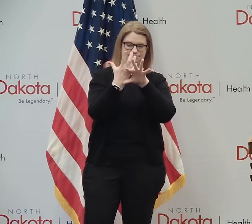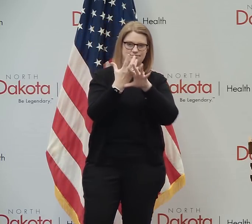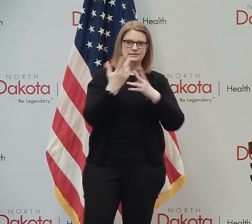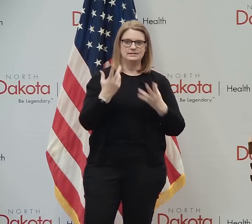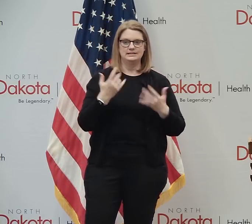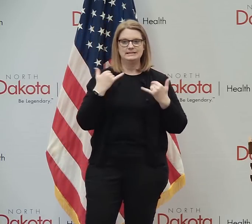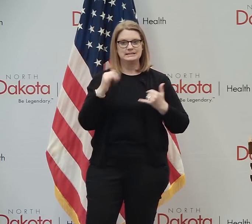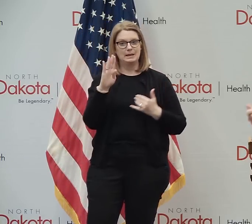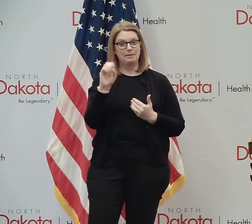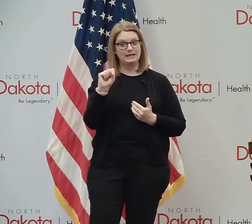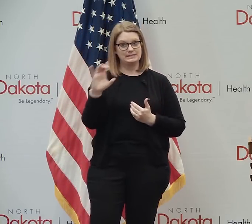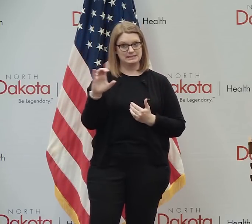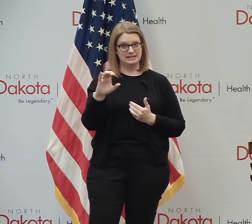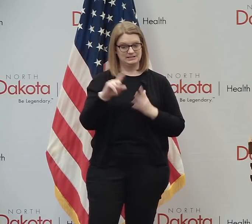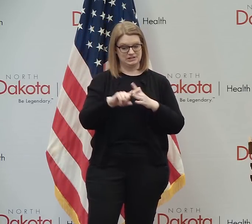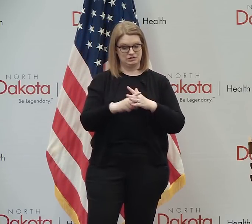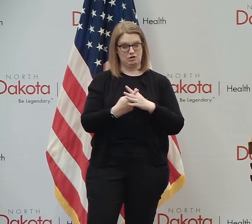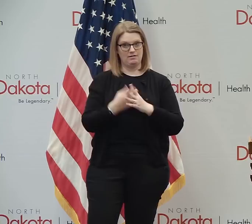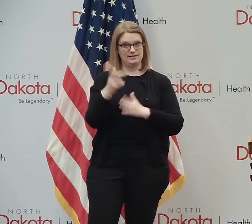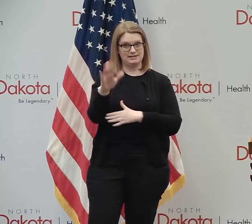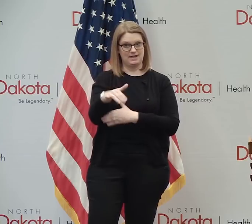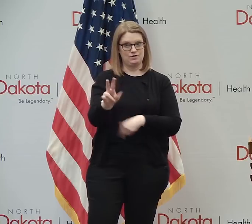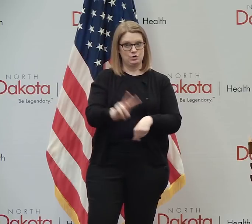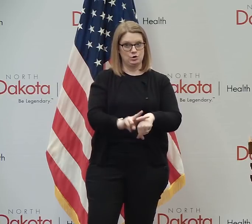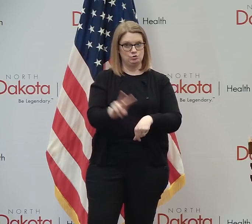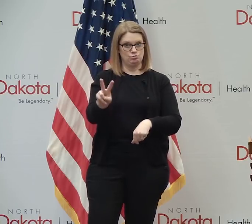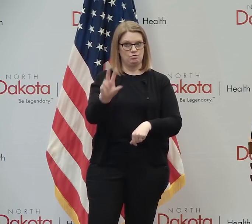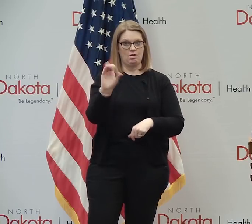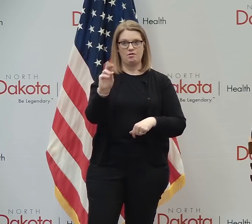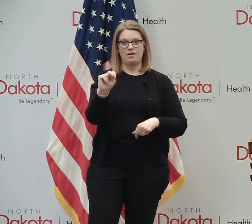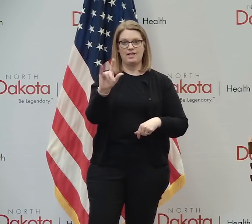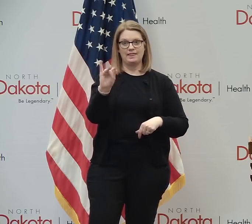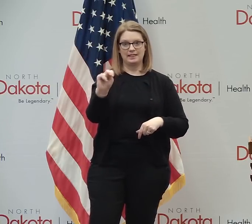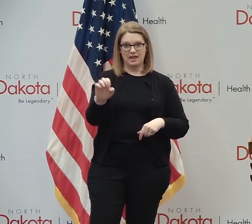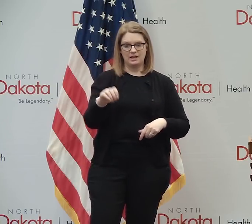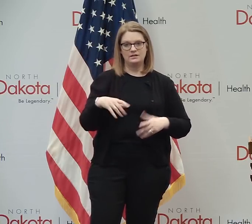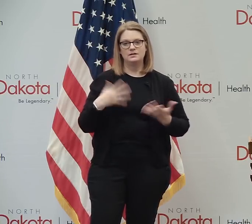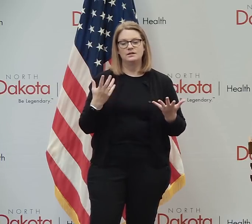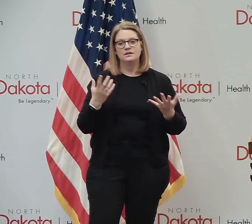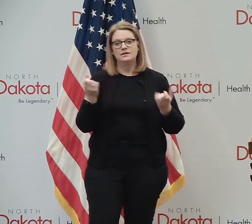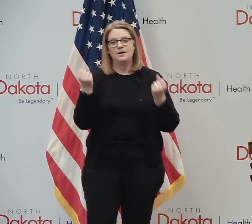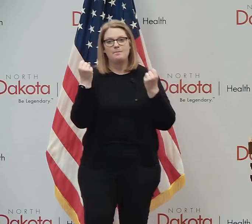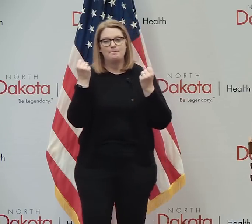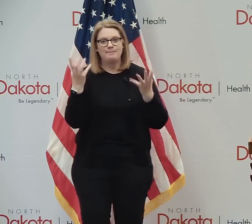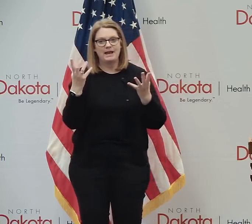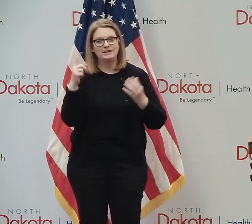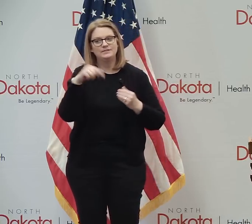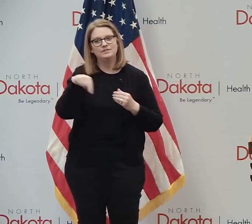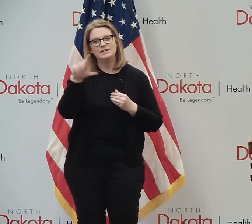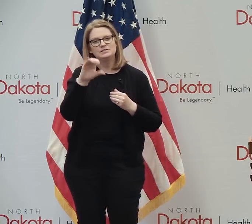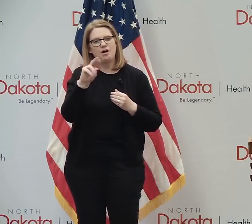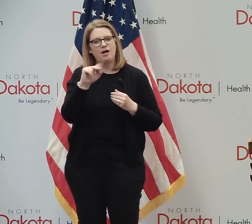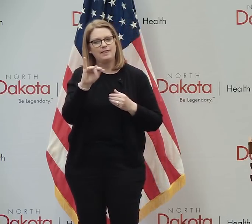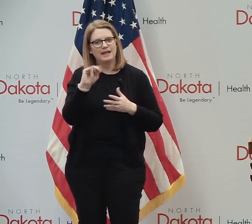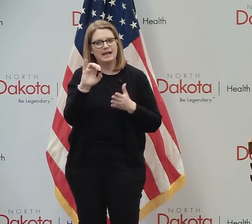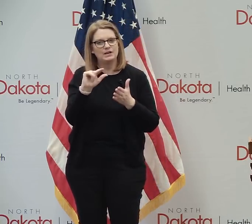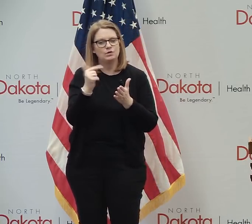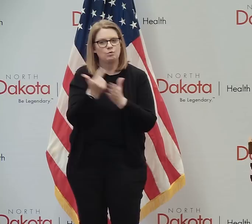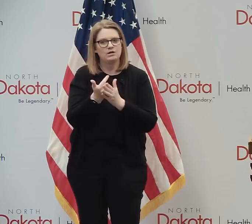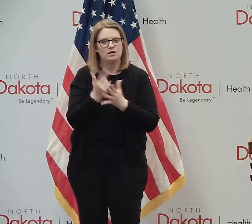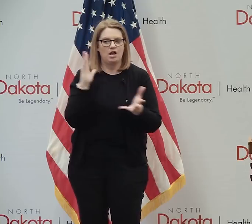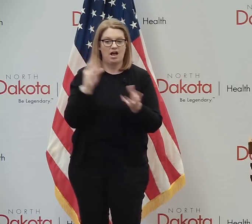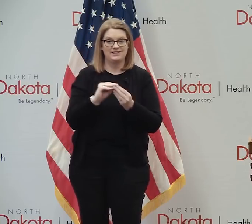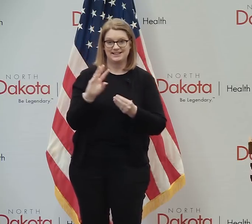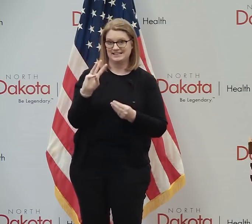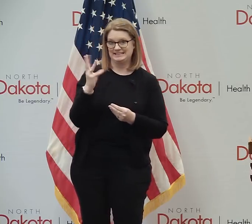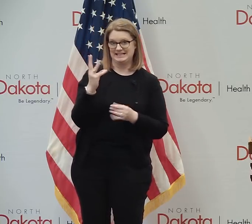virtual commencement began this afternoon at 2 o'clock online. You can find many of these online commencements. 6 institutions are